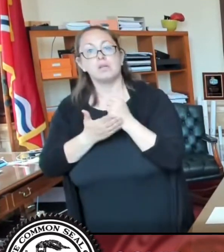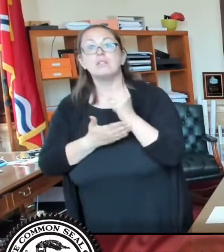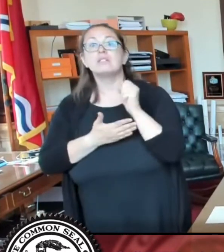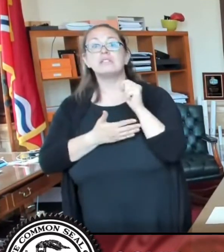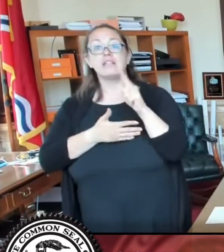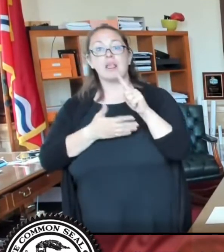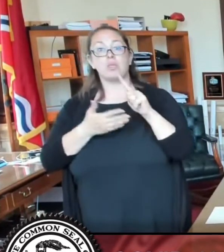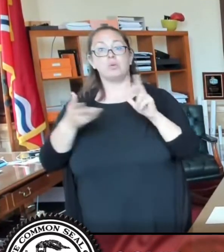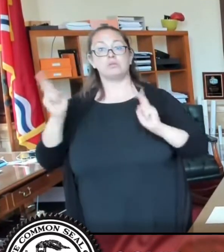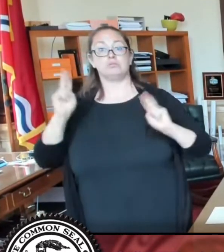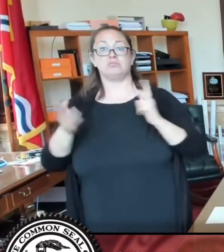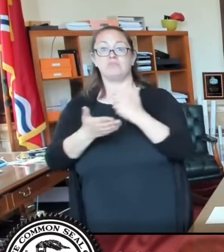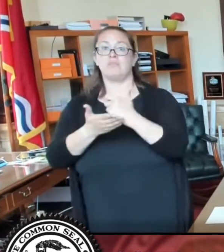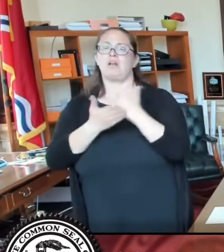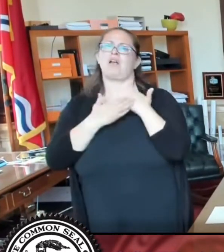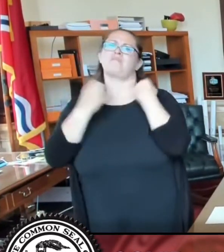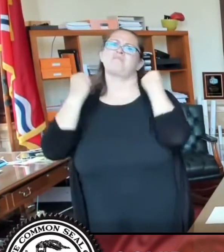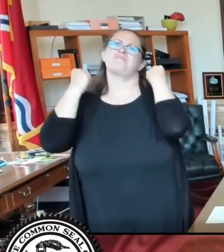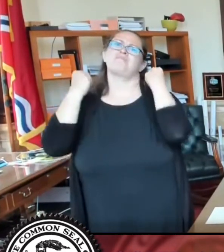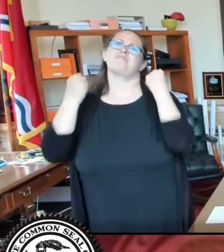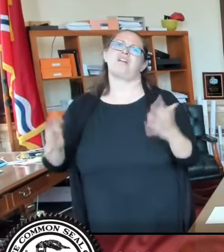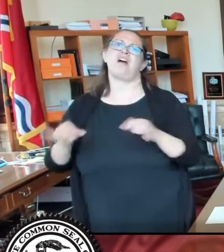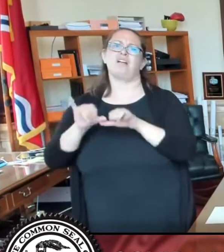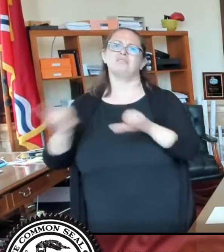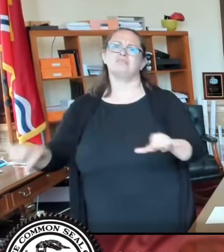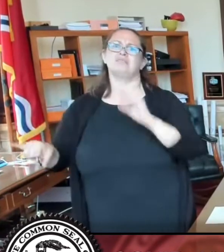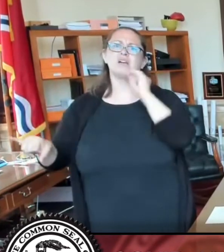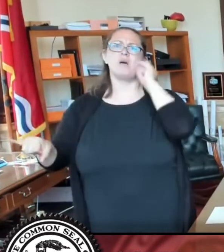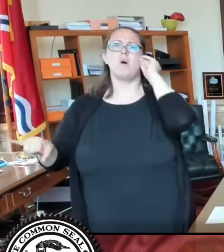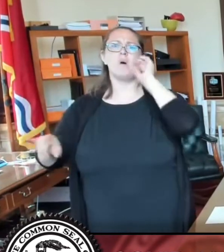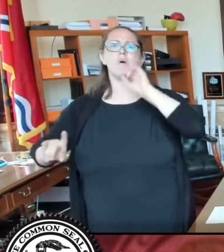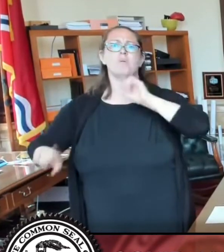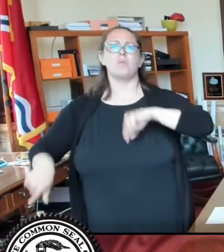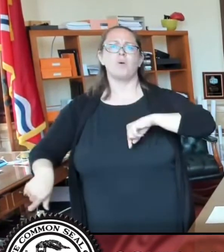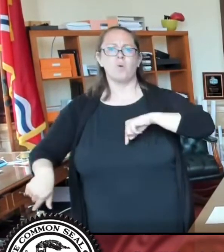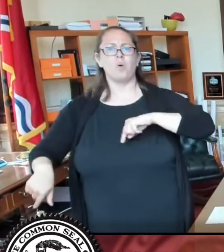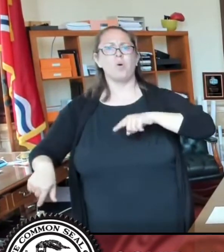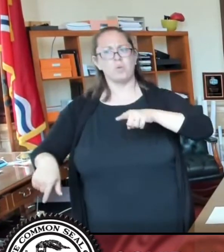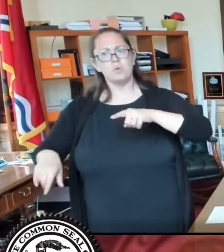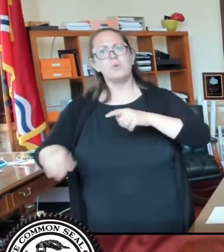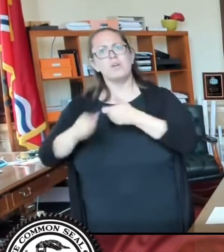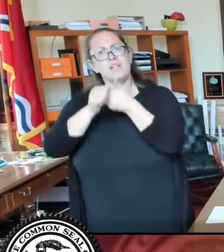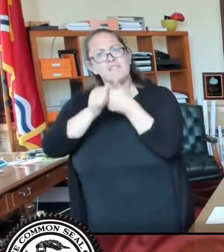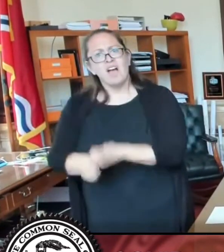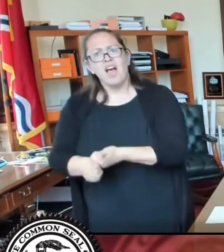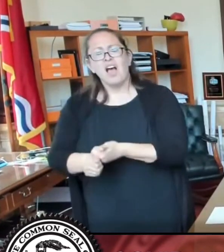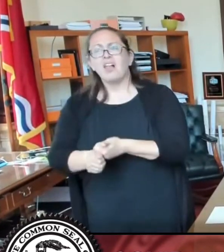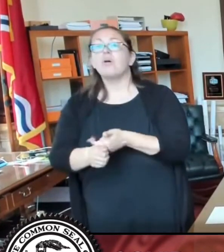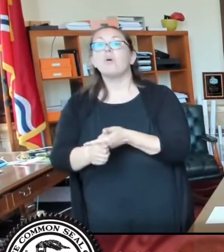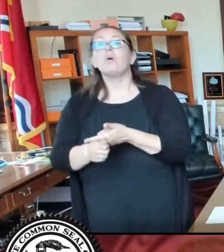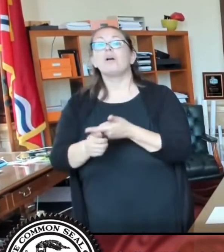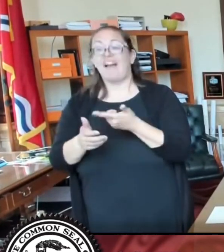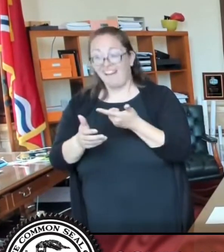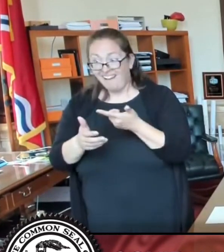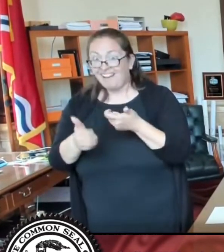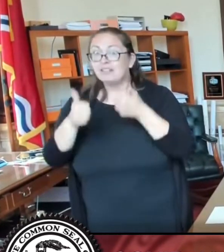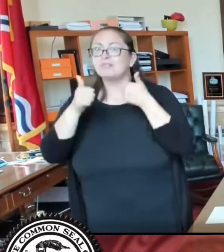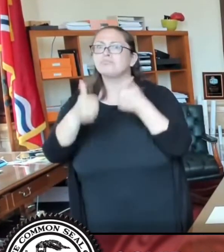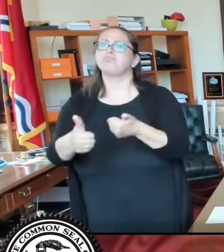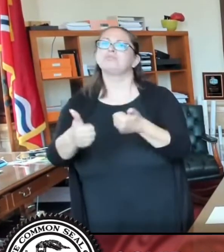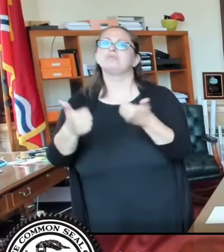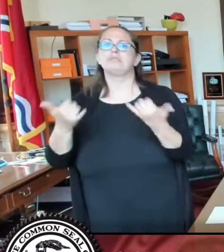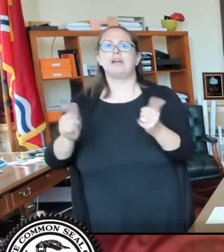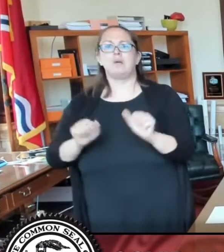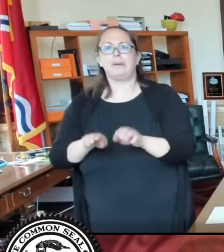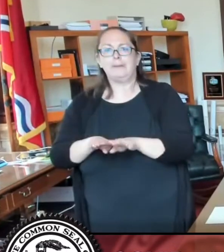time during the stay-at-home order. That's the reason that we were able to begin to reopen businesses in our economy. And you know, it's